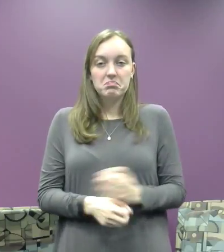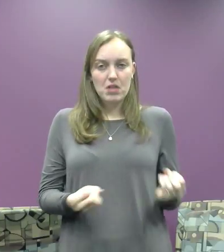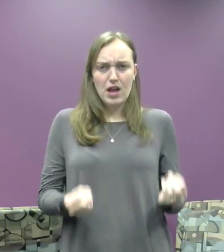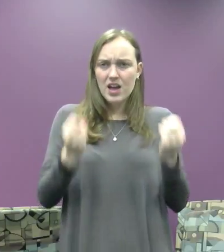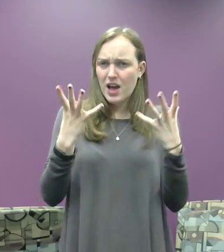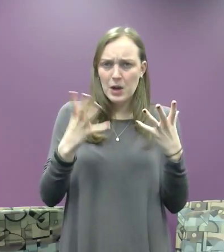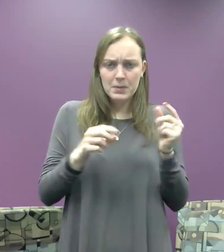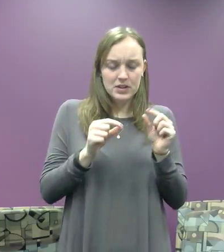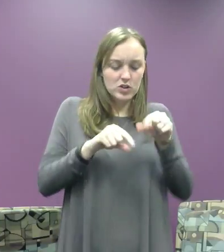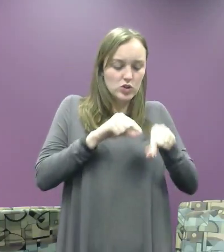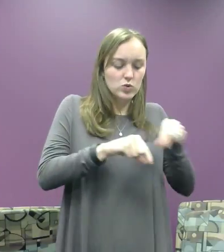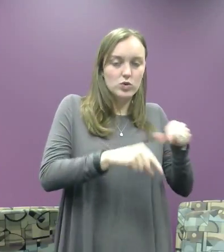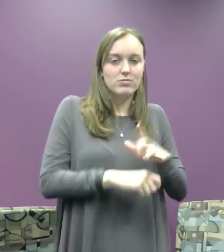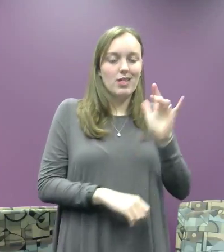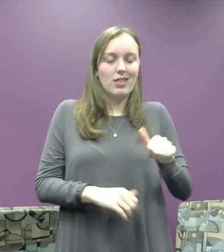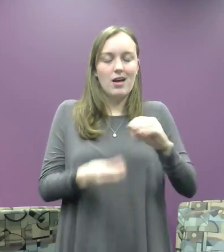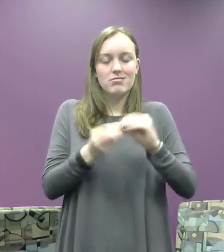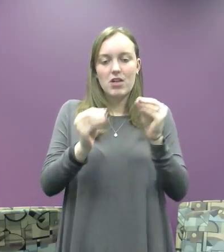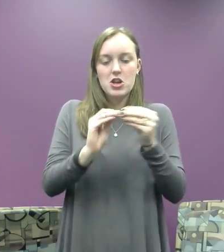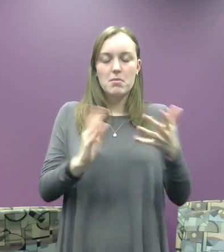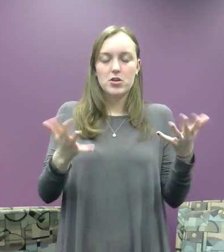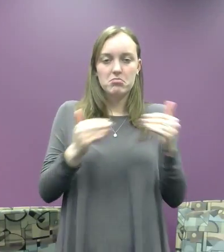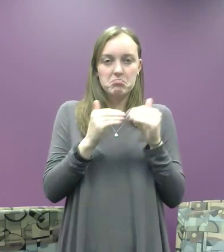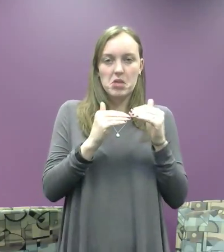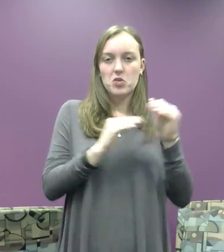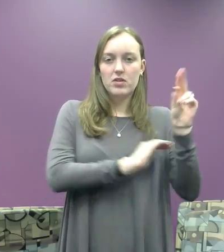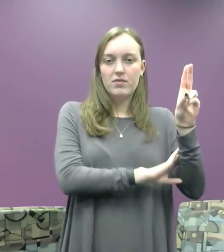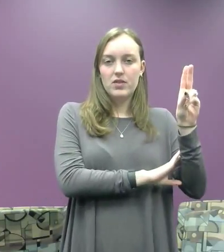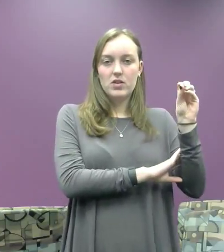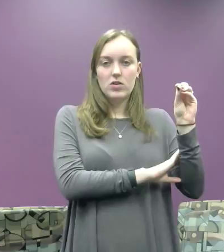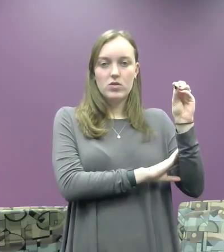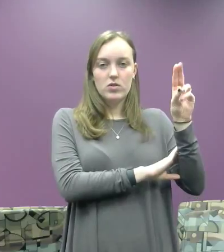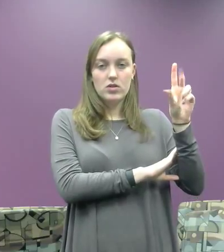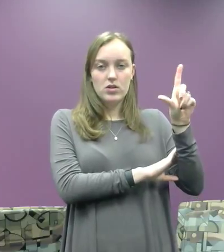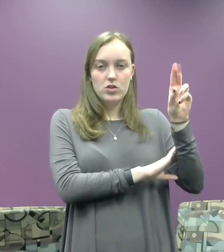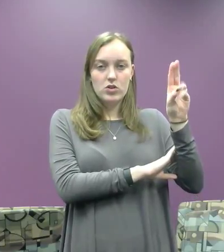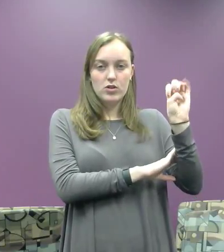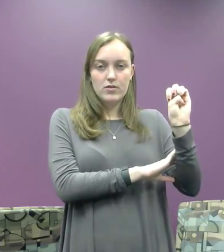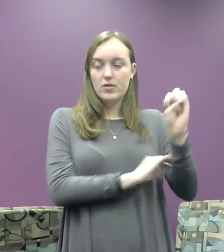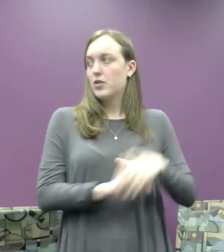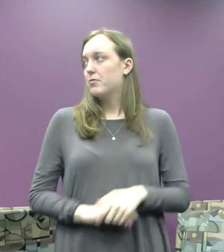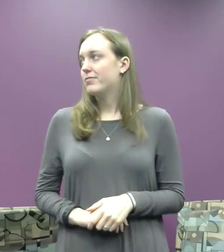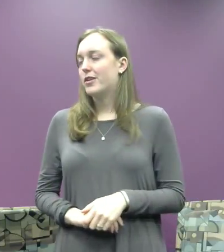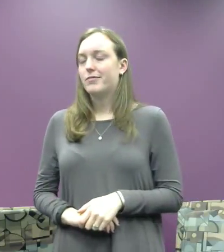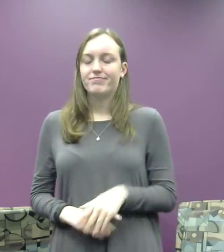volume. I'm not going to attempt to try and draw this thing full of cubes, so you need to use your imagination a little bit